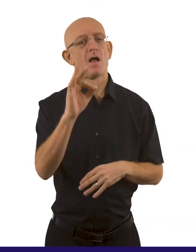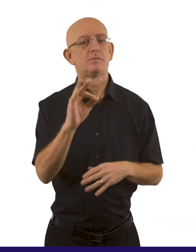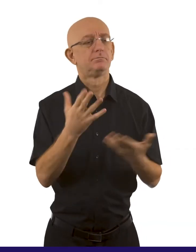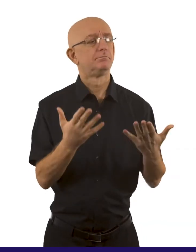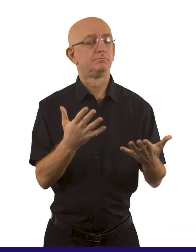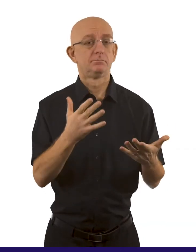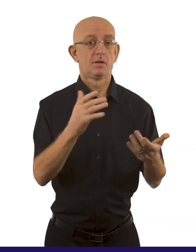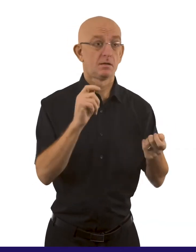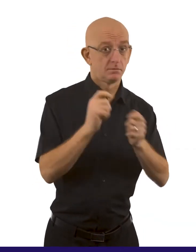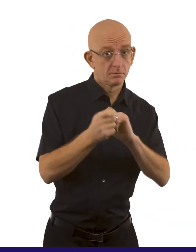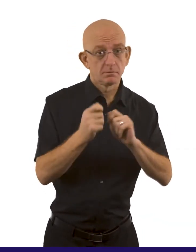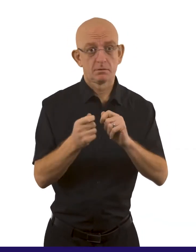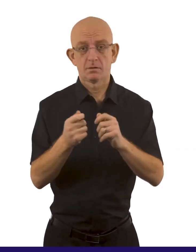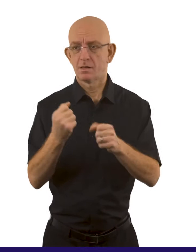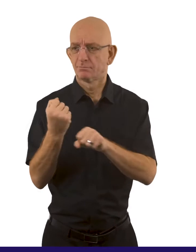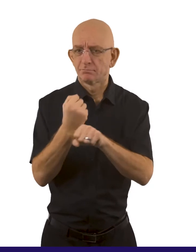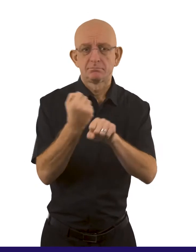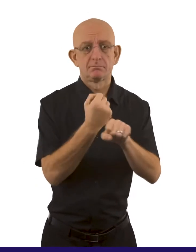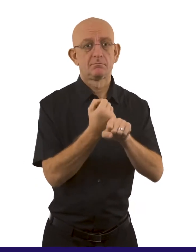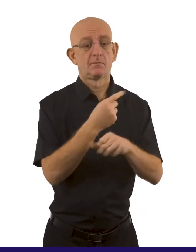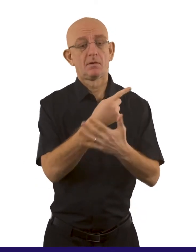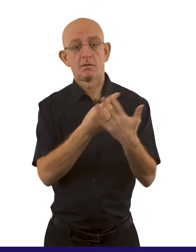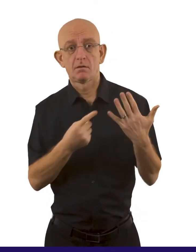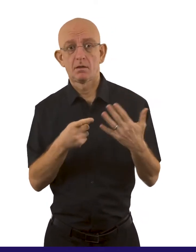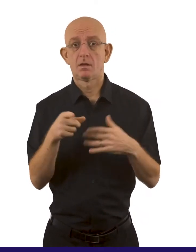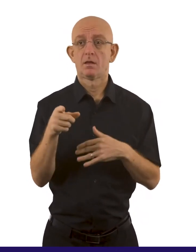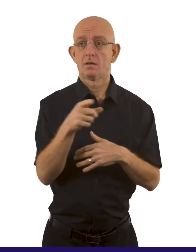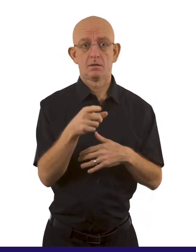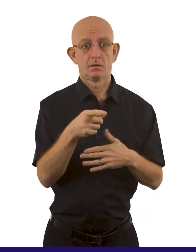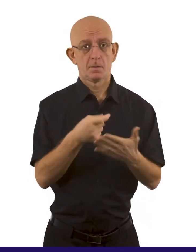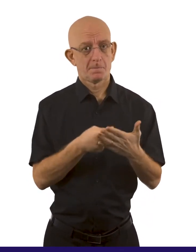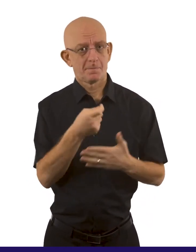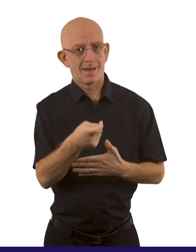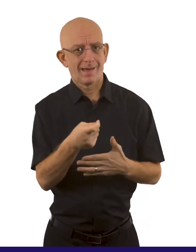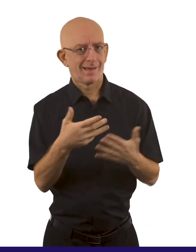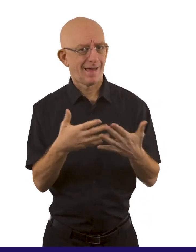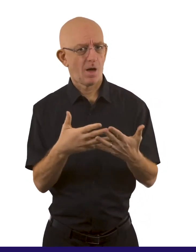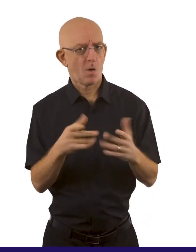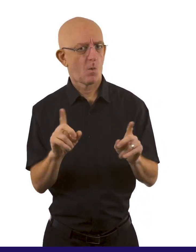Question 7. How did you pay for the alterations or adjustments that you made?